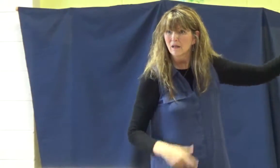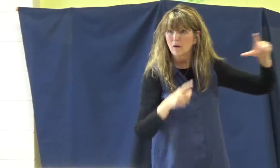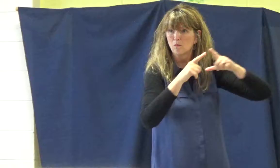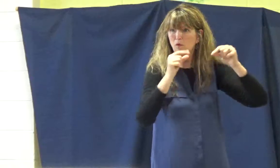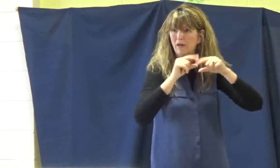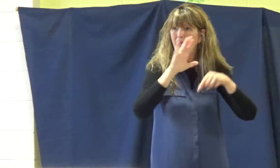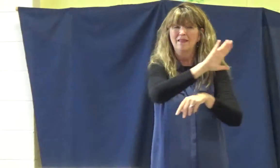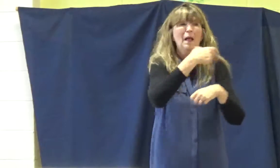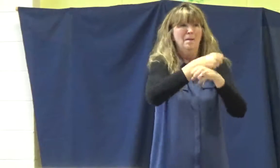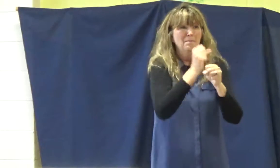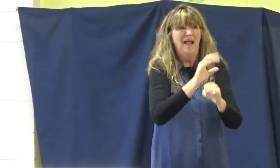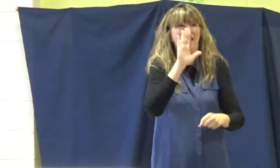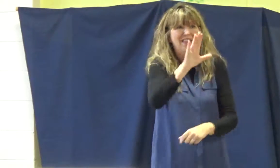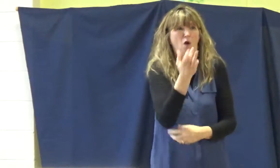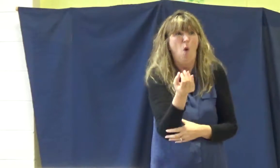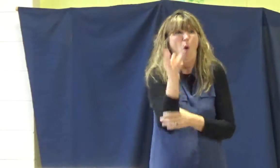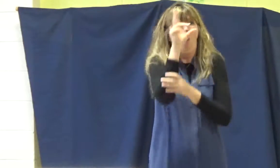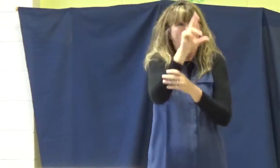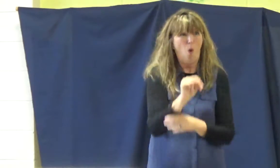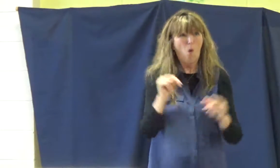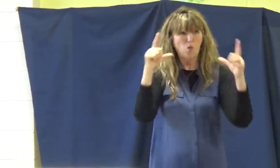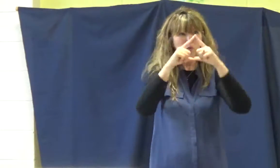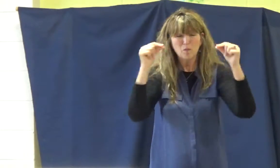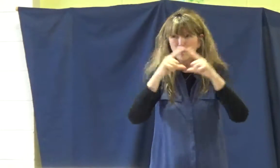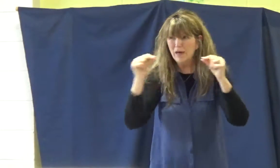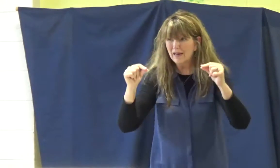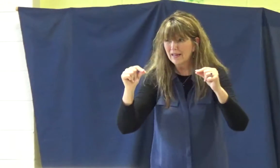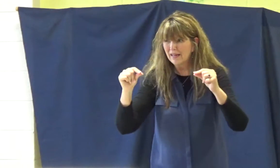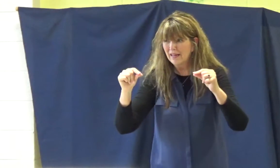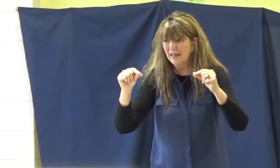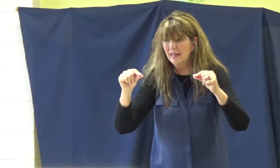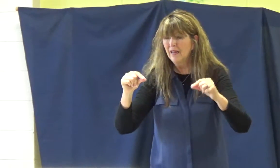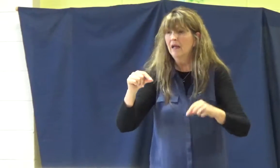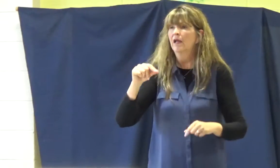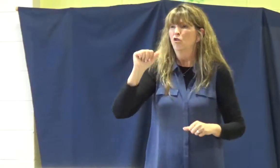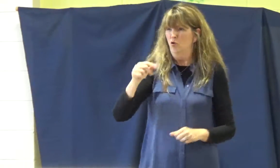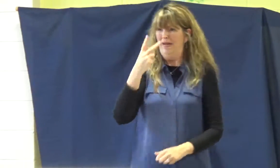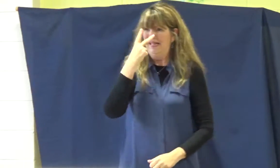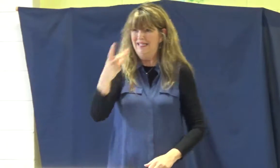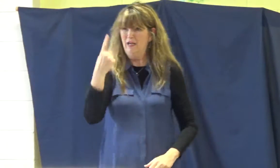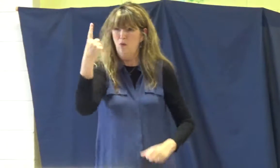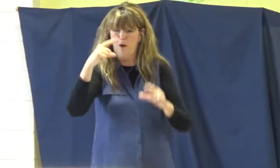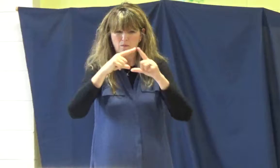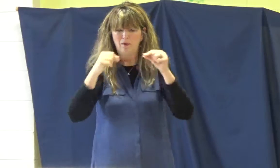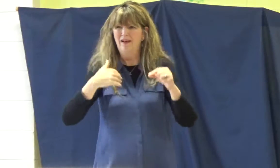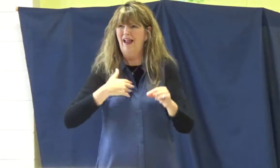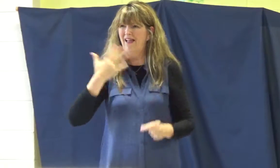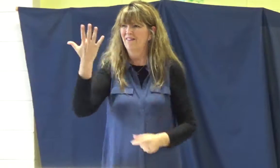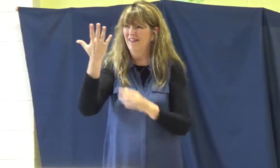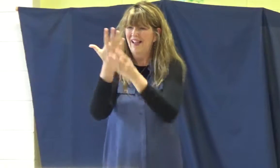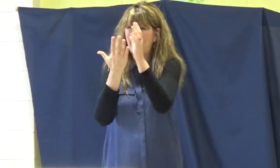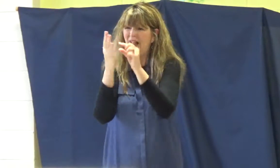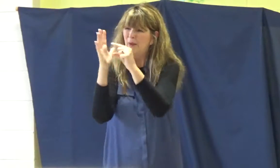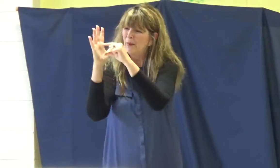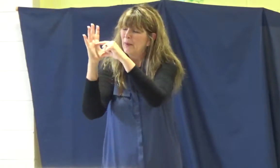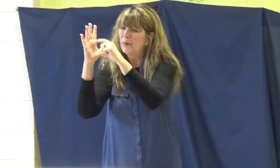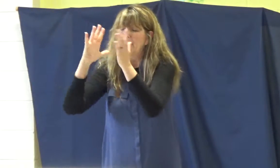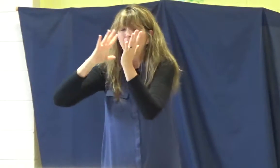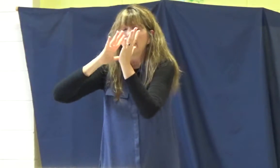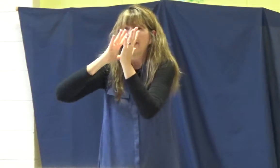some of the children were actually forced to make bricks for their own homes. And there's one brick that I saw that had a